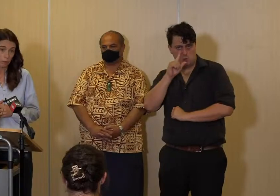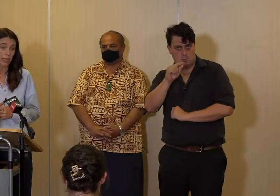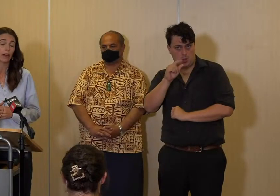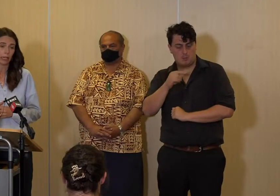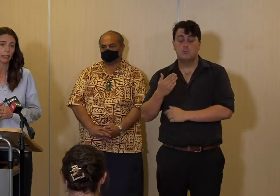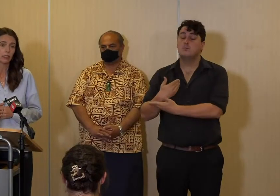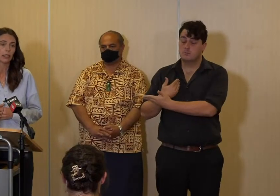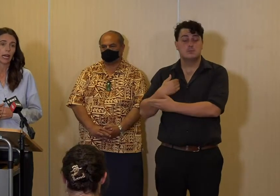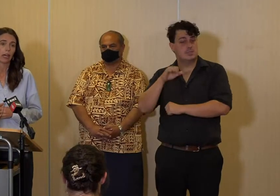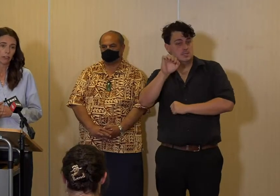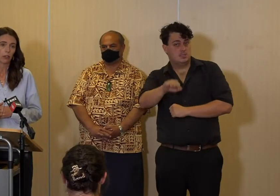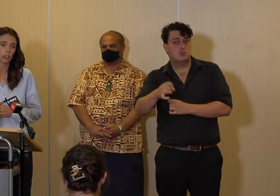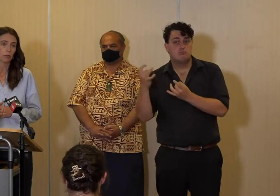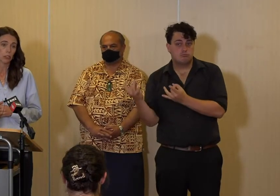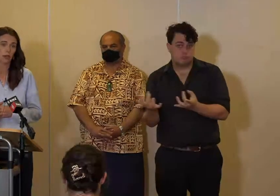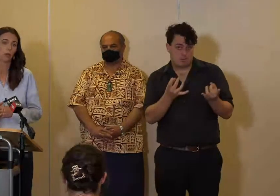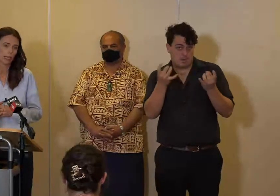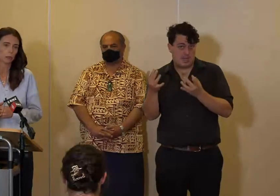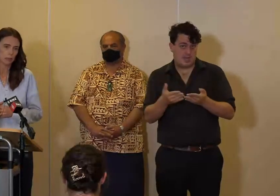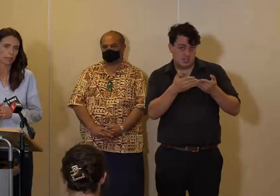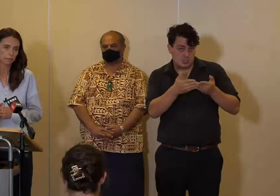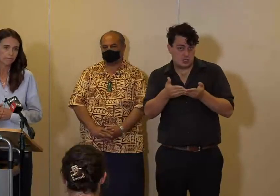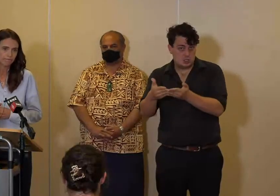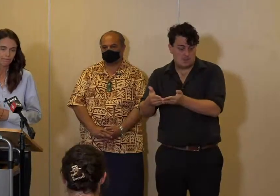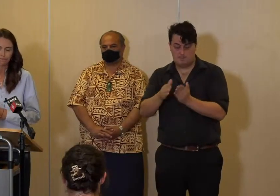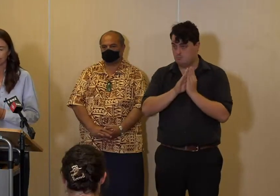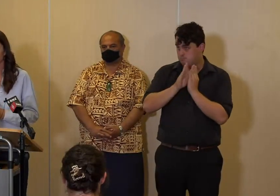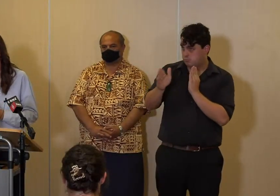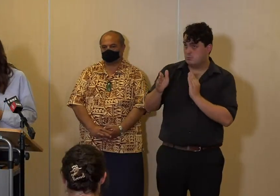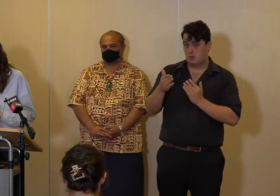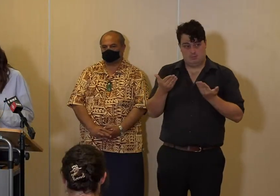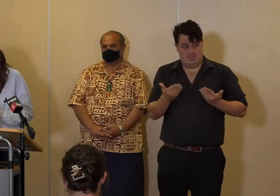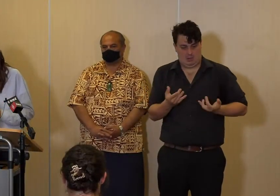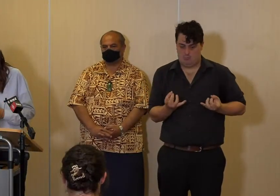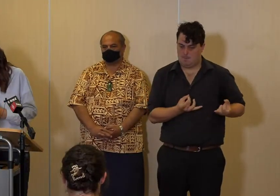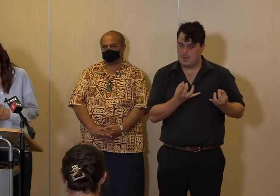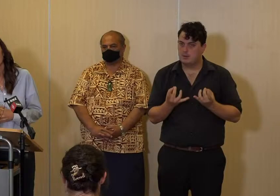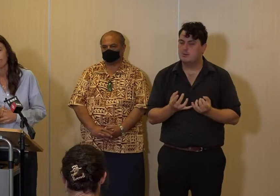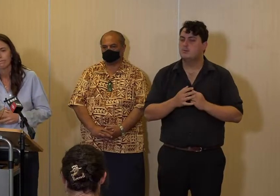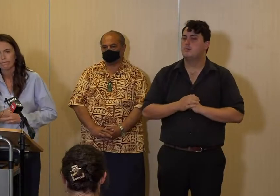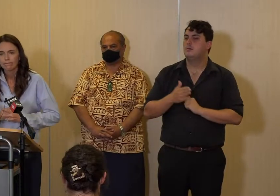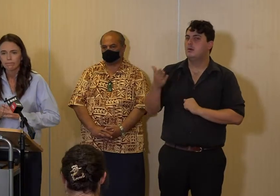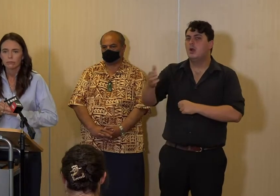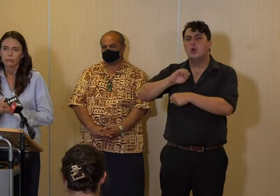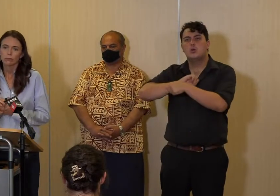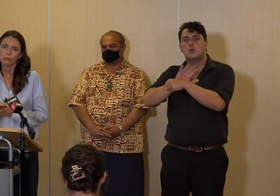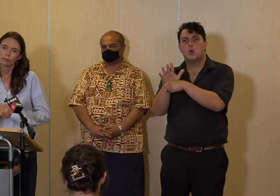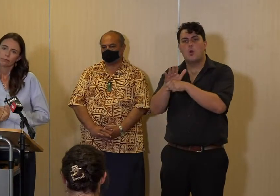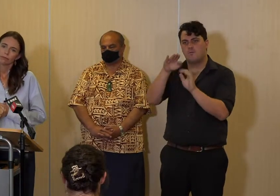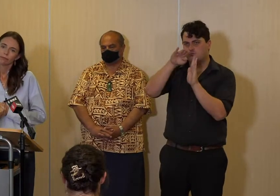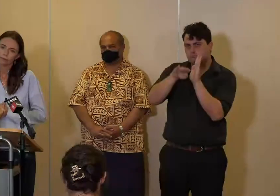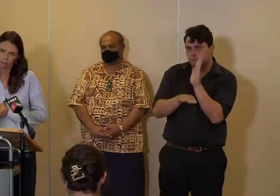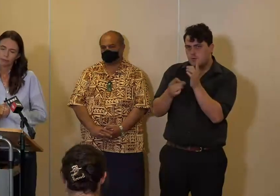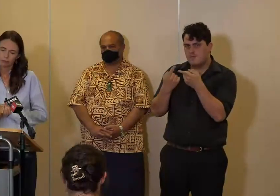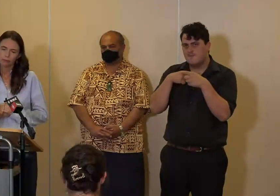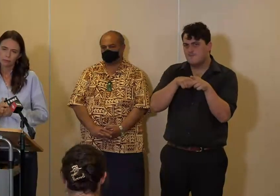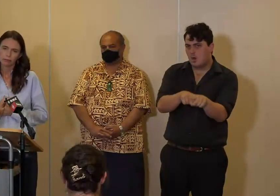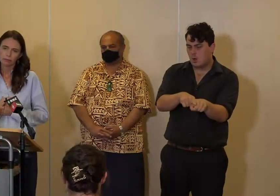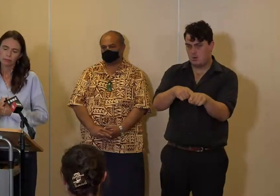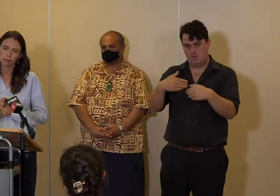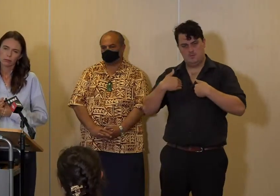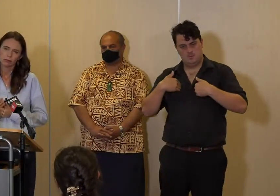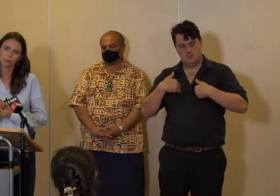are preparing for those ships to travel as we speak. What COVID protocols are you going to need to follow with any assistance that New